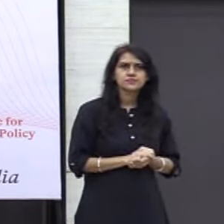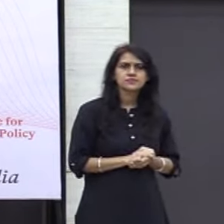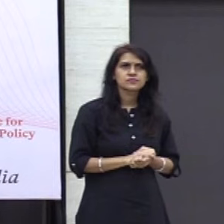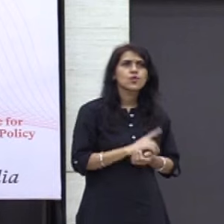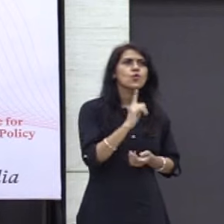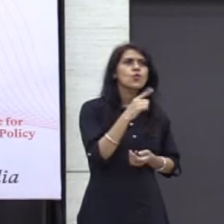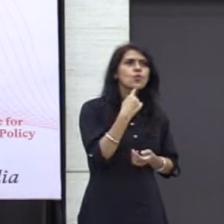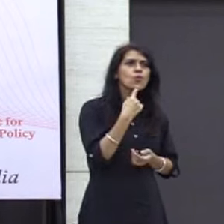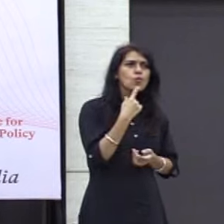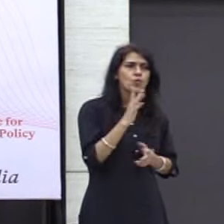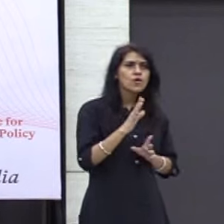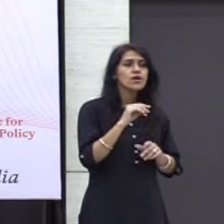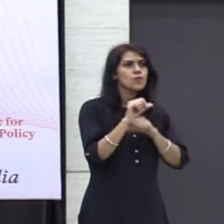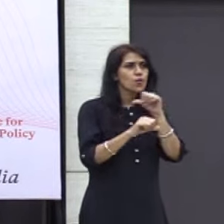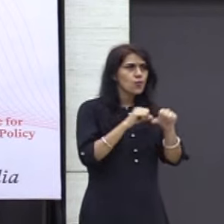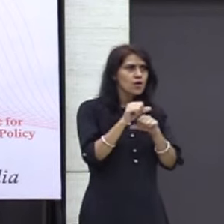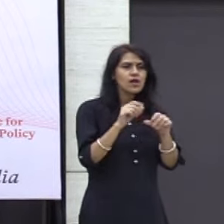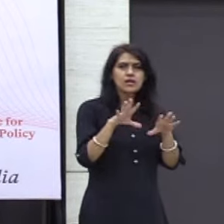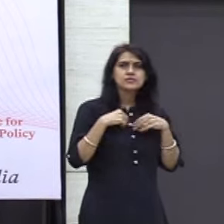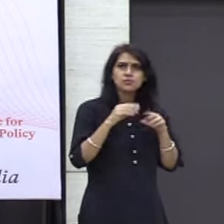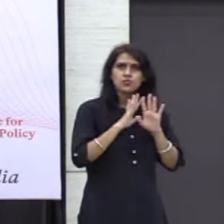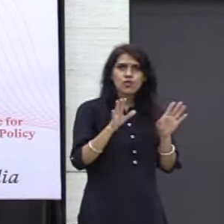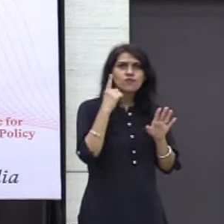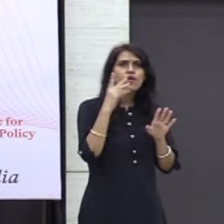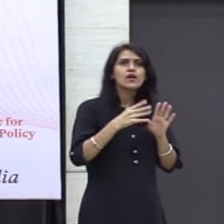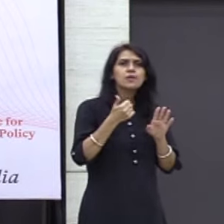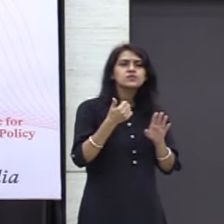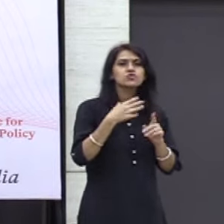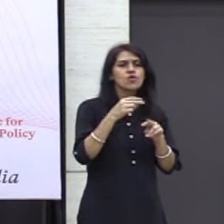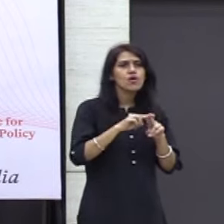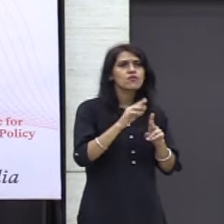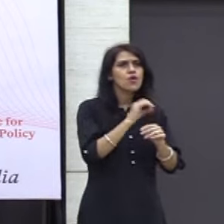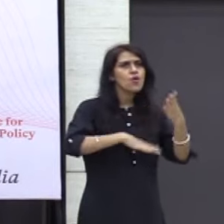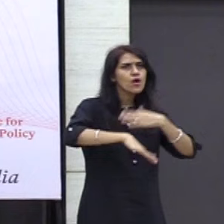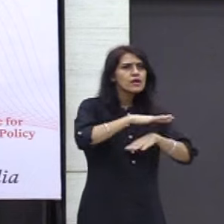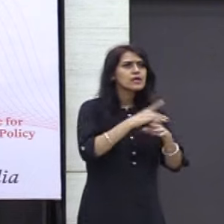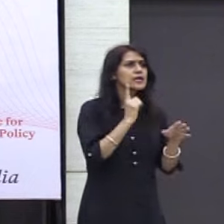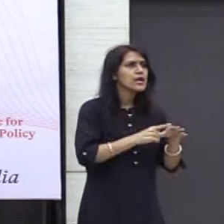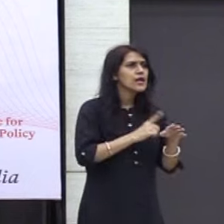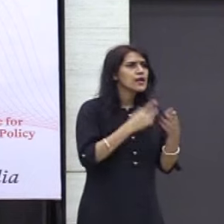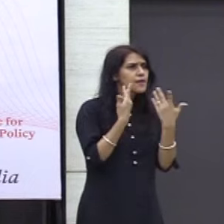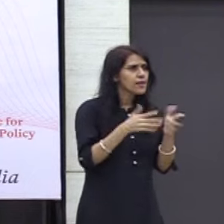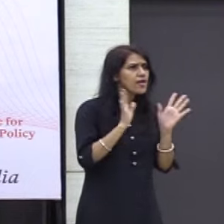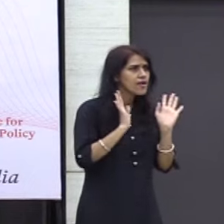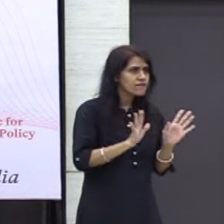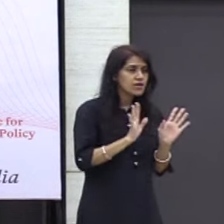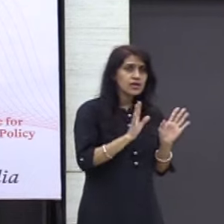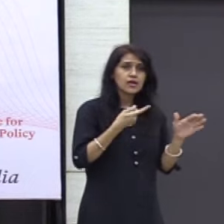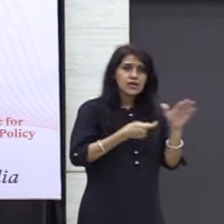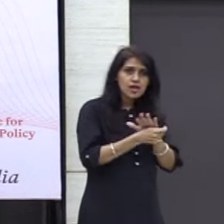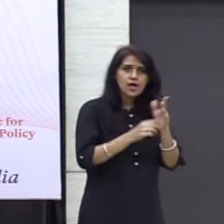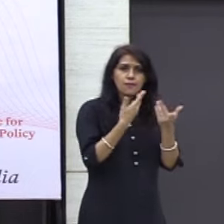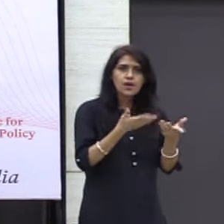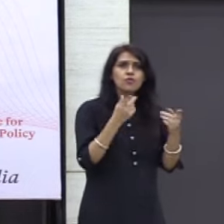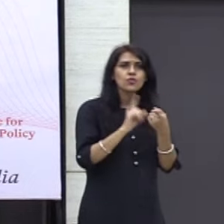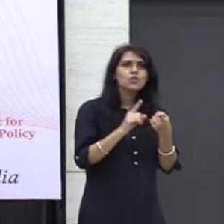Whoever possesses any property derived or obtained from the commission of organized crime or proceeds of any organized crime or which has been